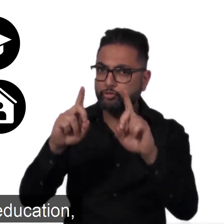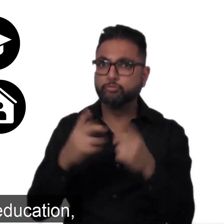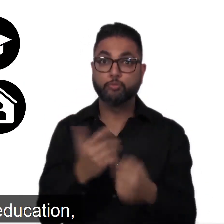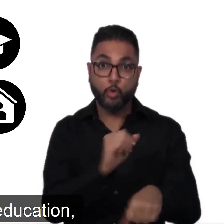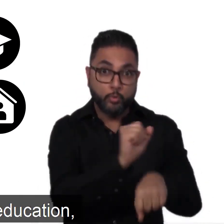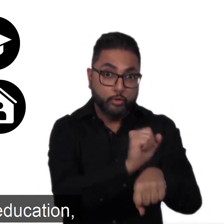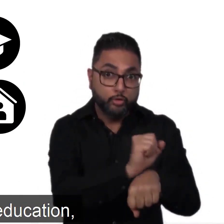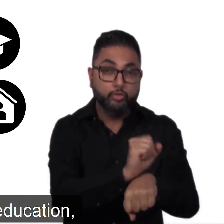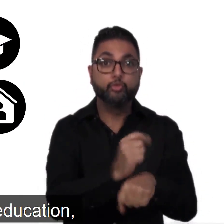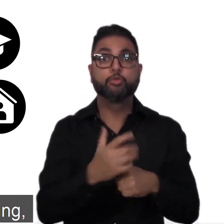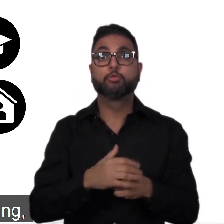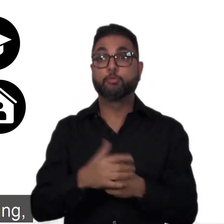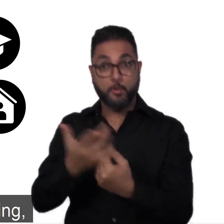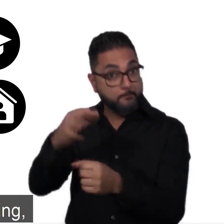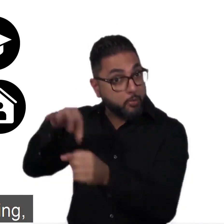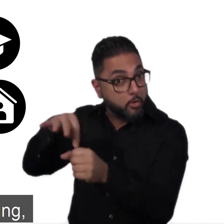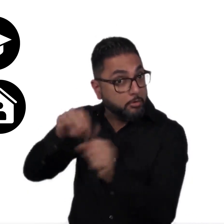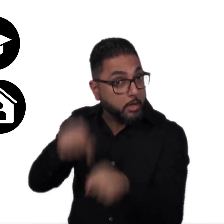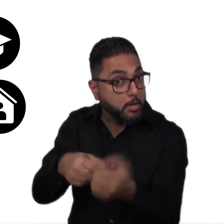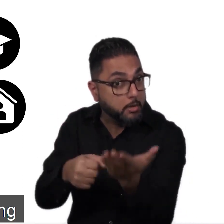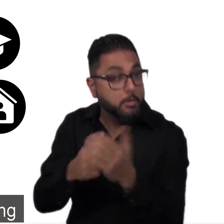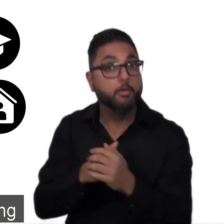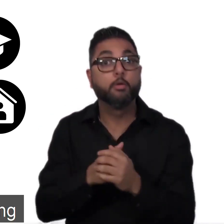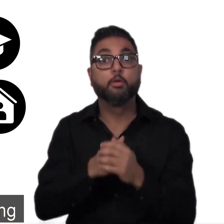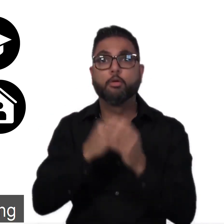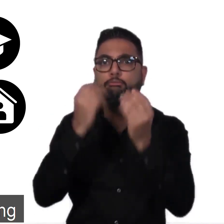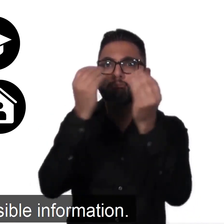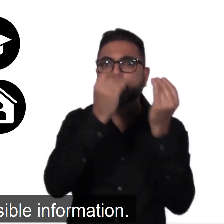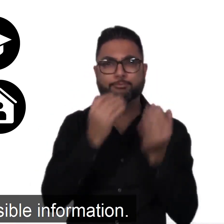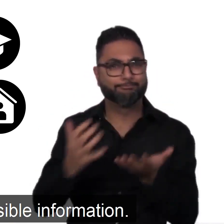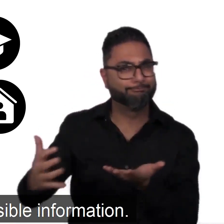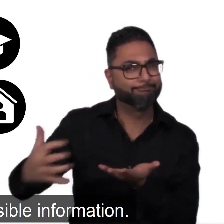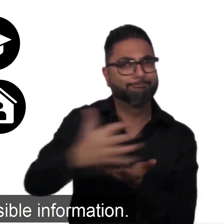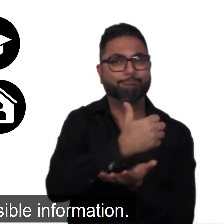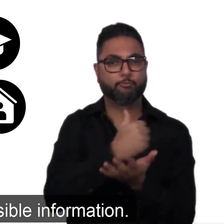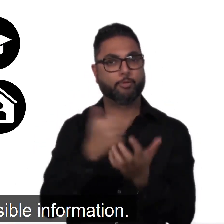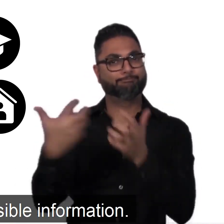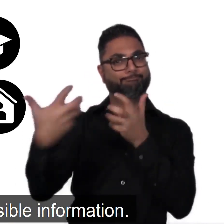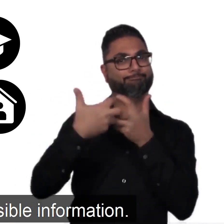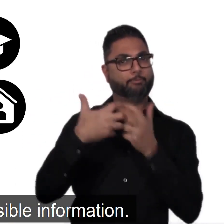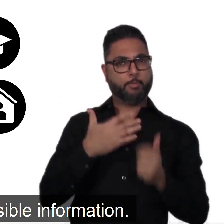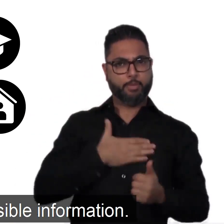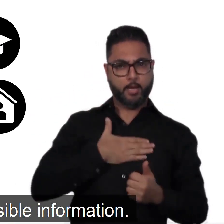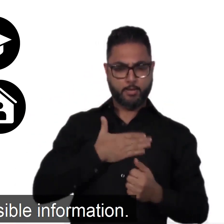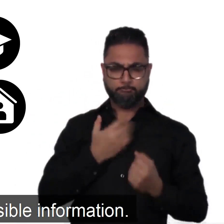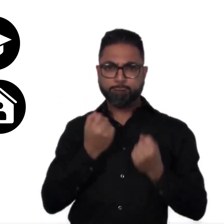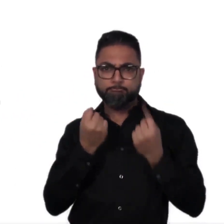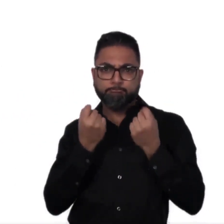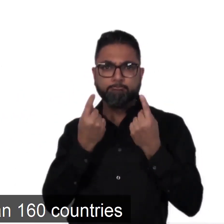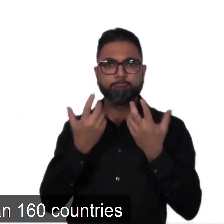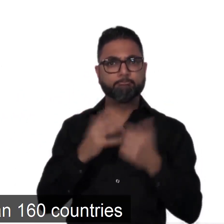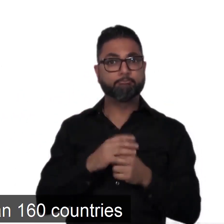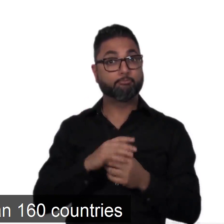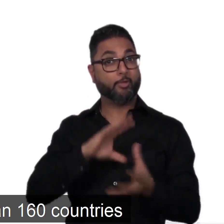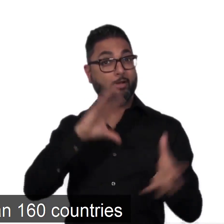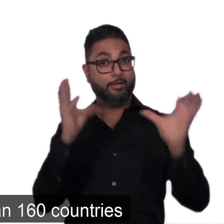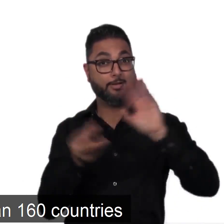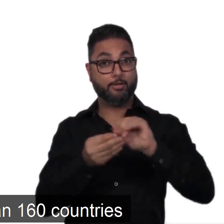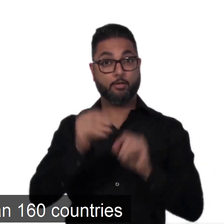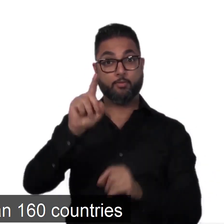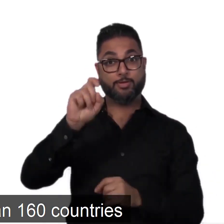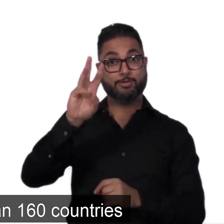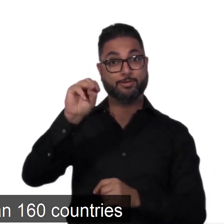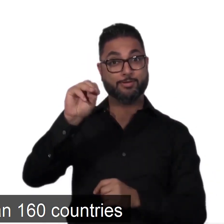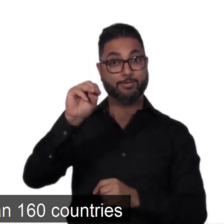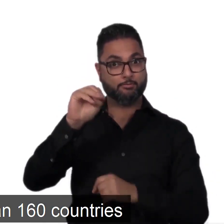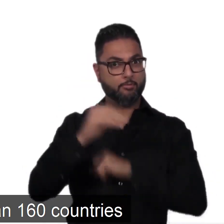an education, working, voting, and getting accessible information. To date, more